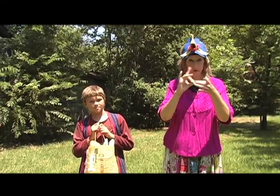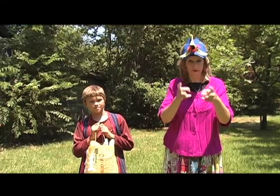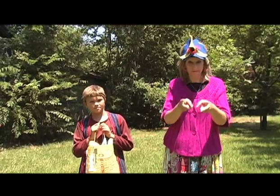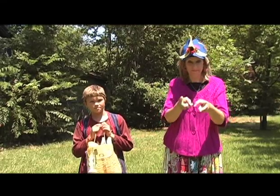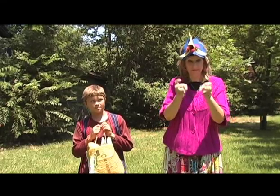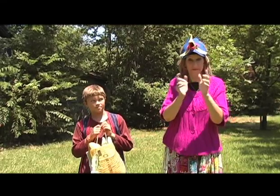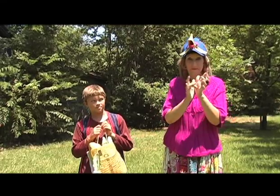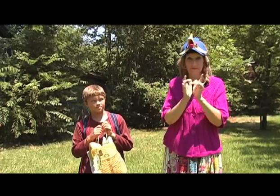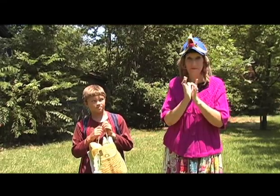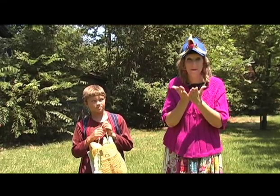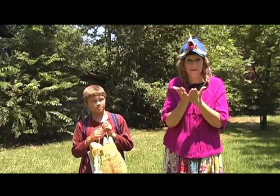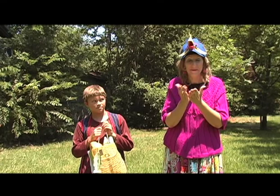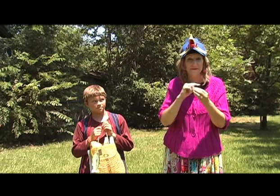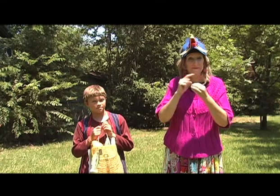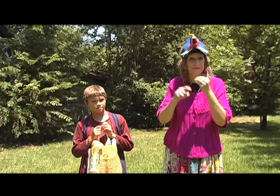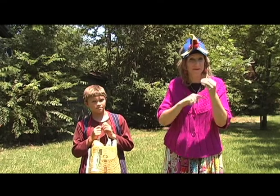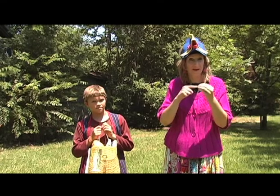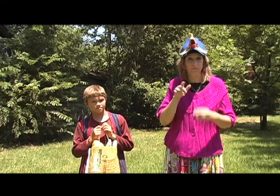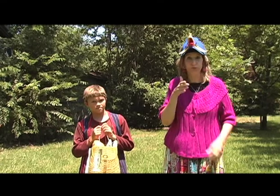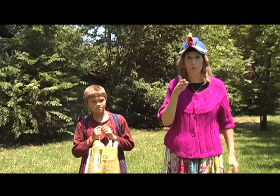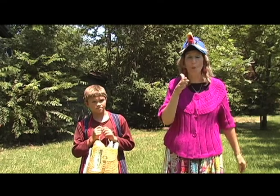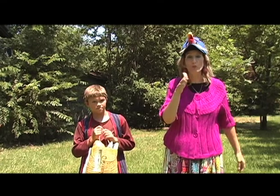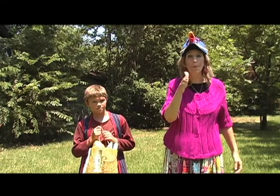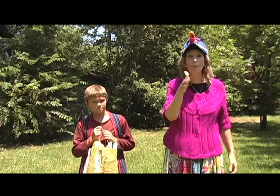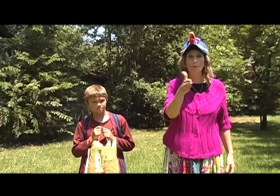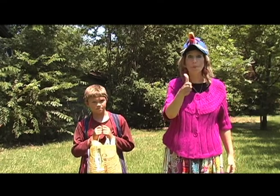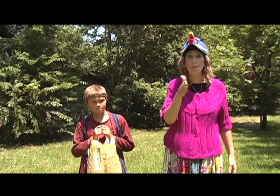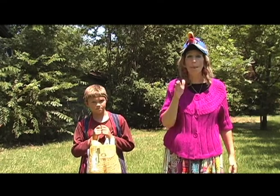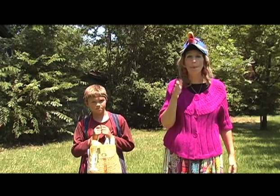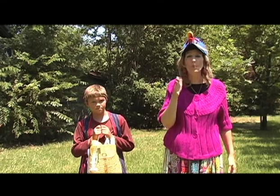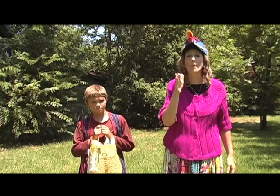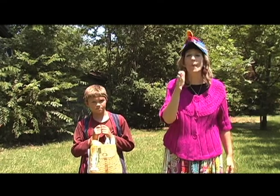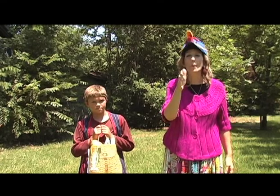This story is taken from the Bible, and it's about a fish.